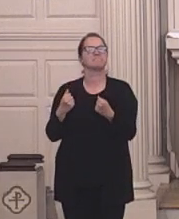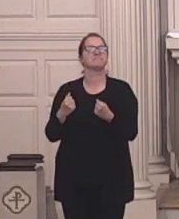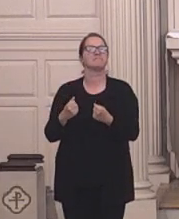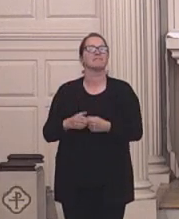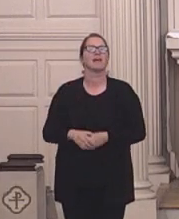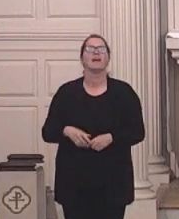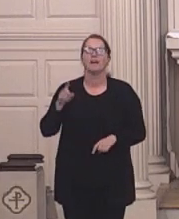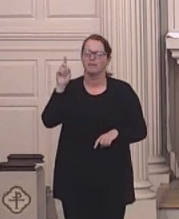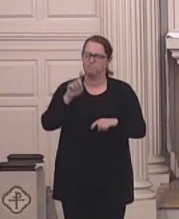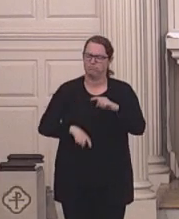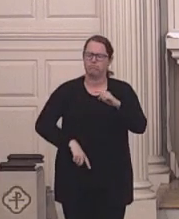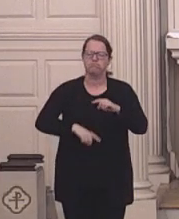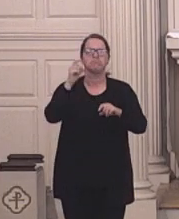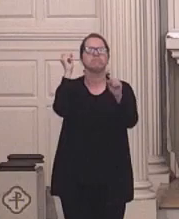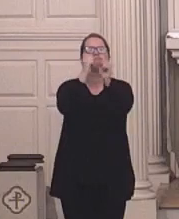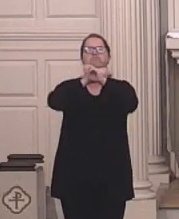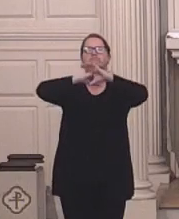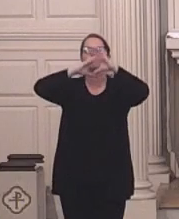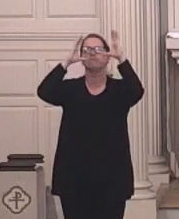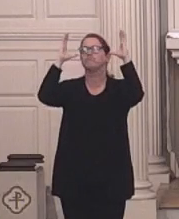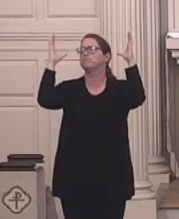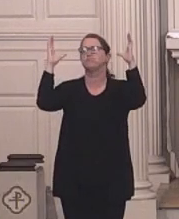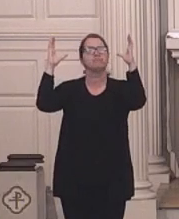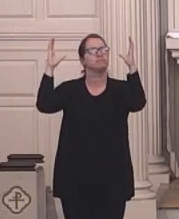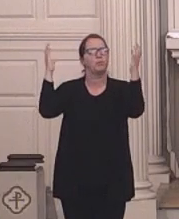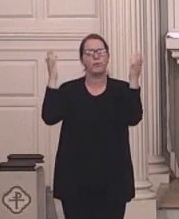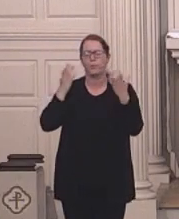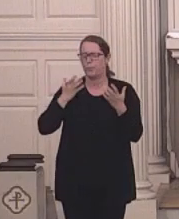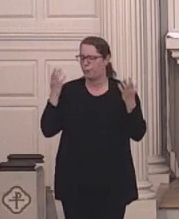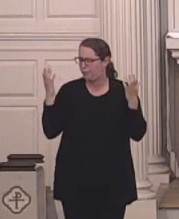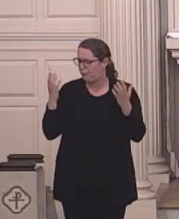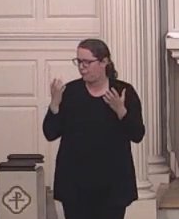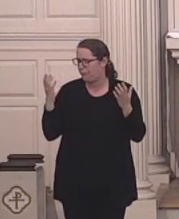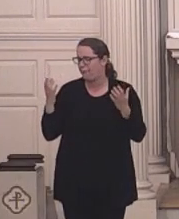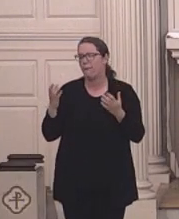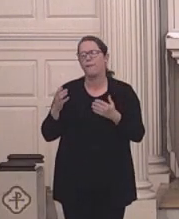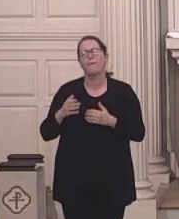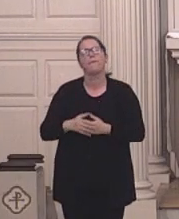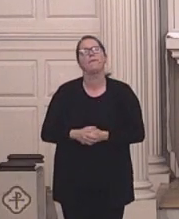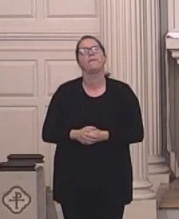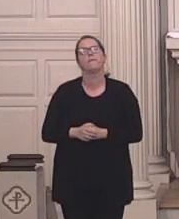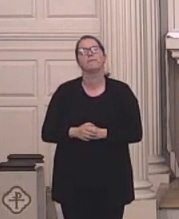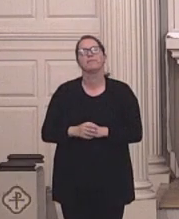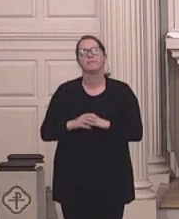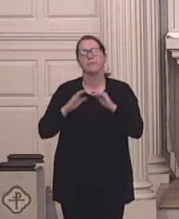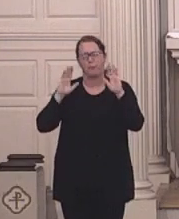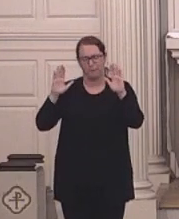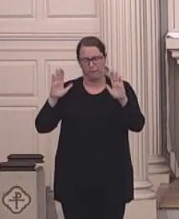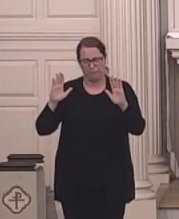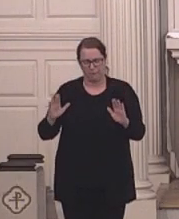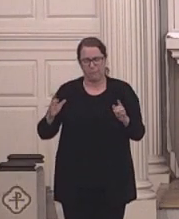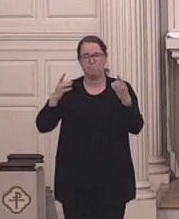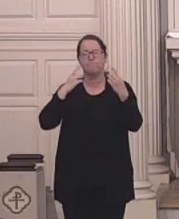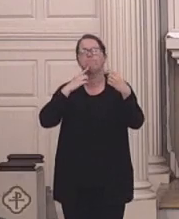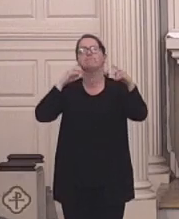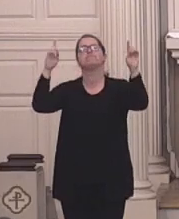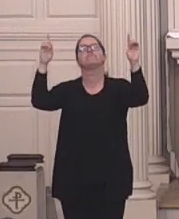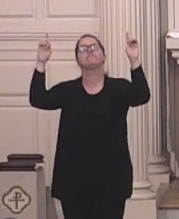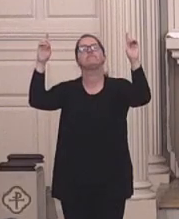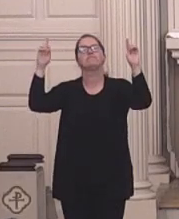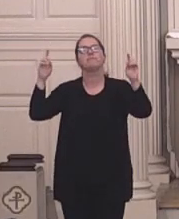has failed nor thought conceives, but a dauntless faith